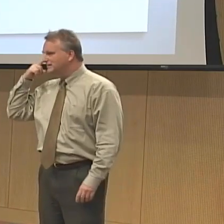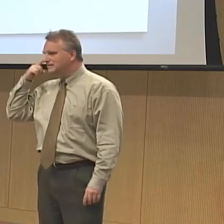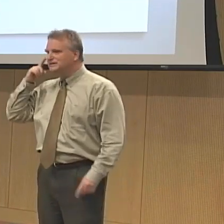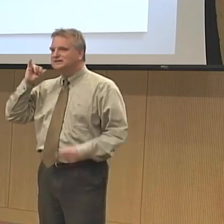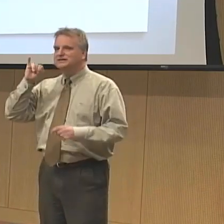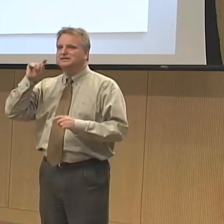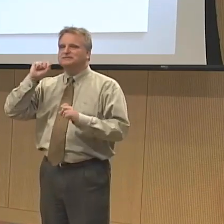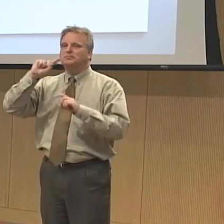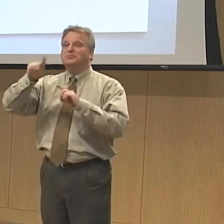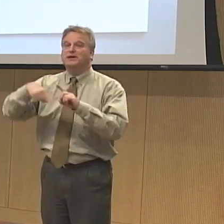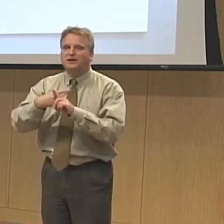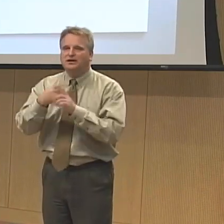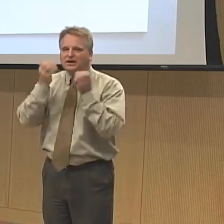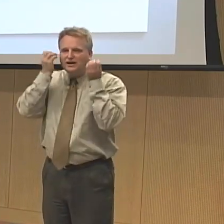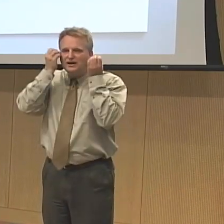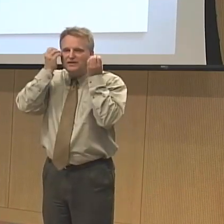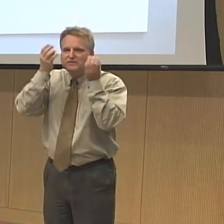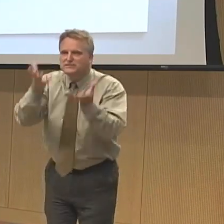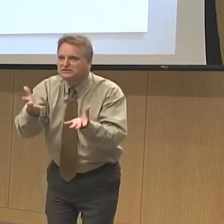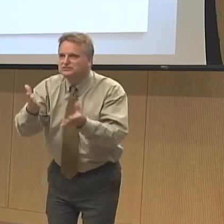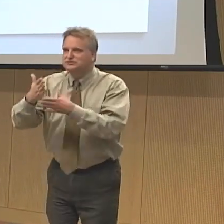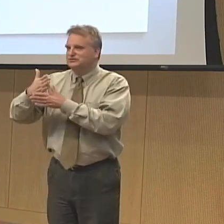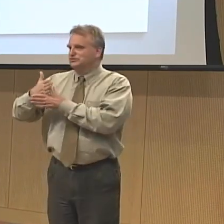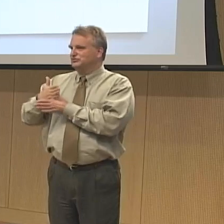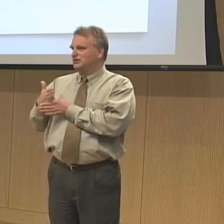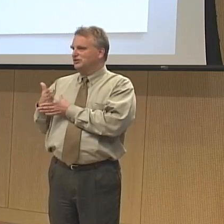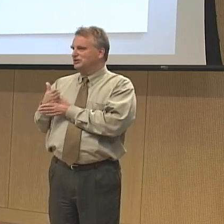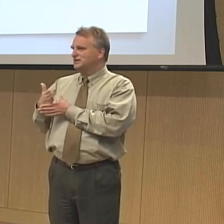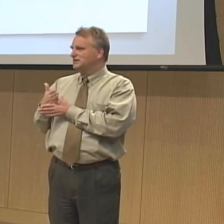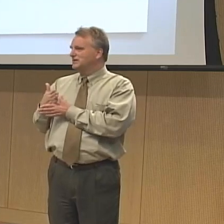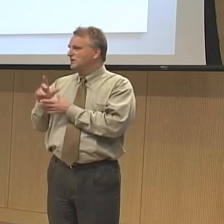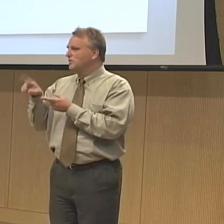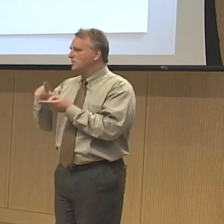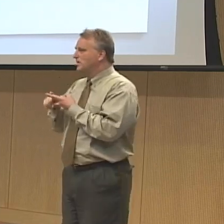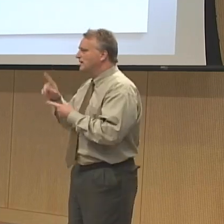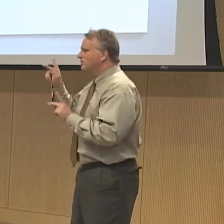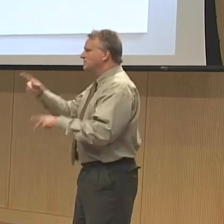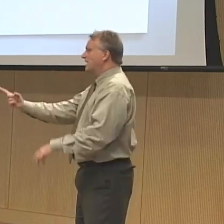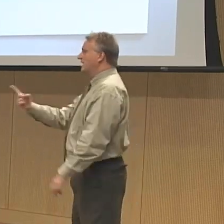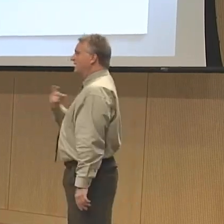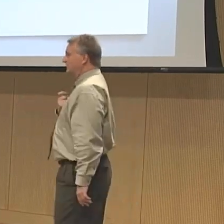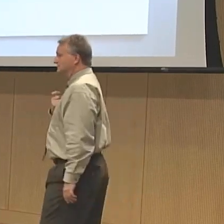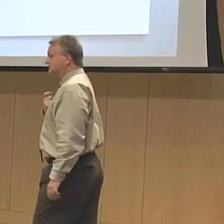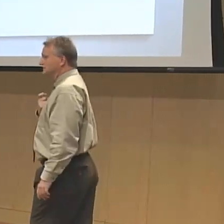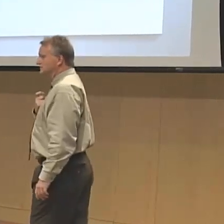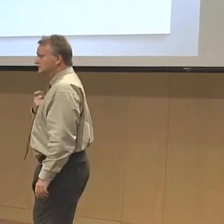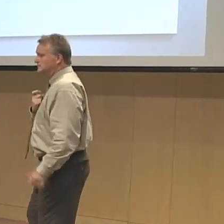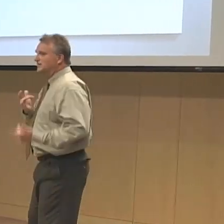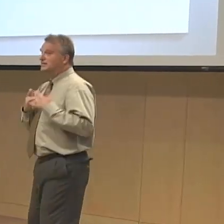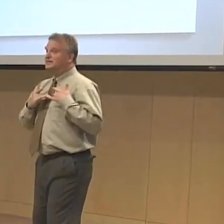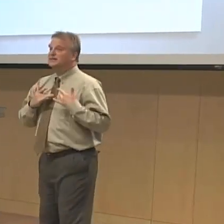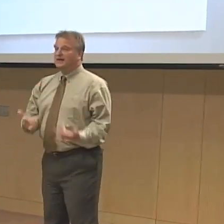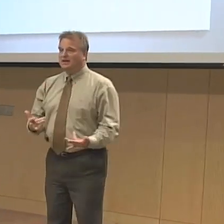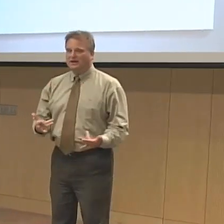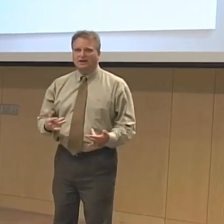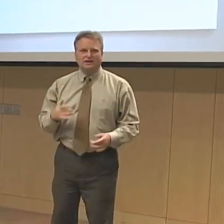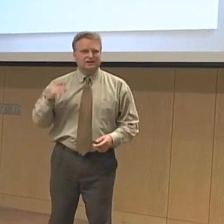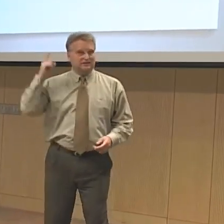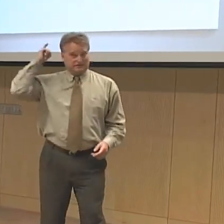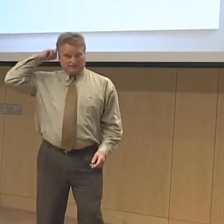that. It's about information sharing. When a person asks me that question, probably in the